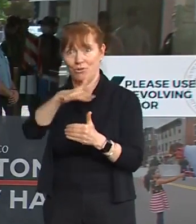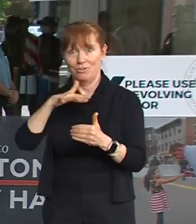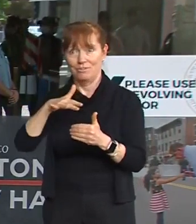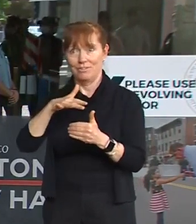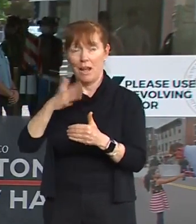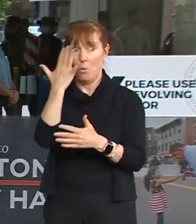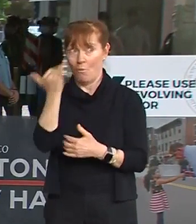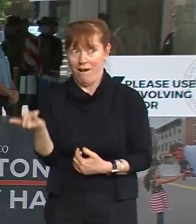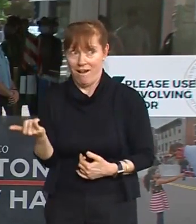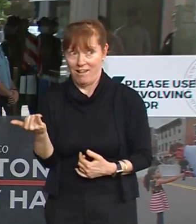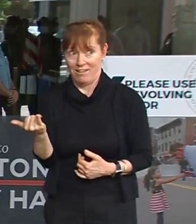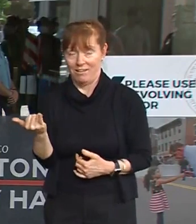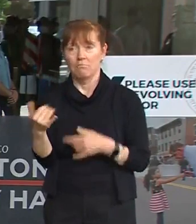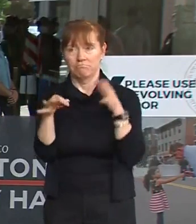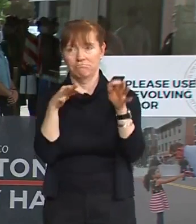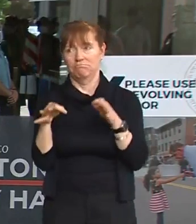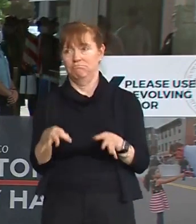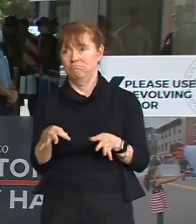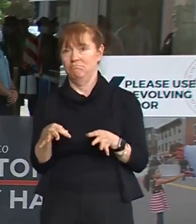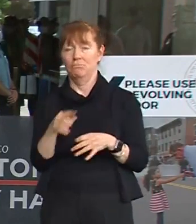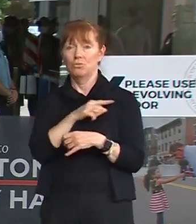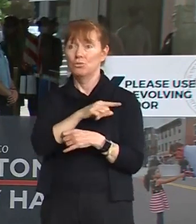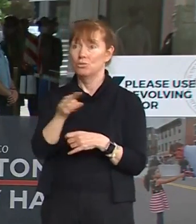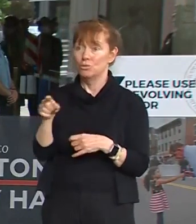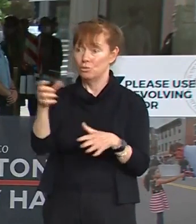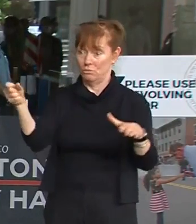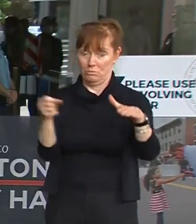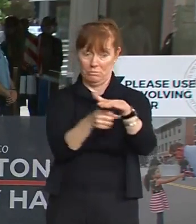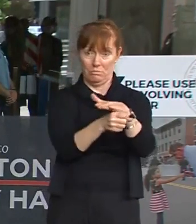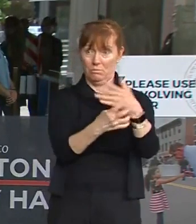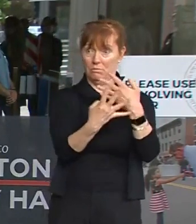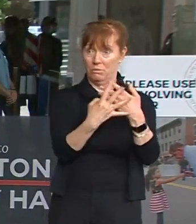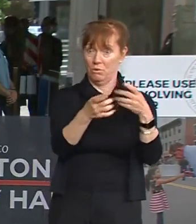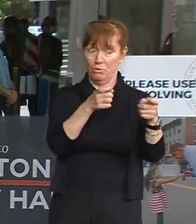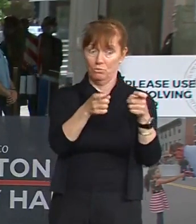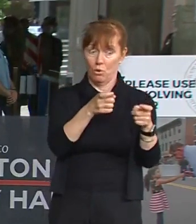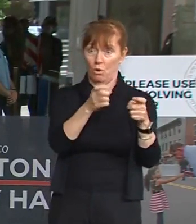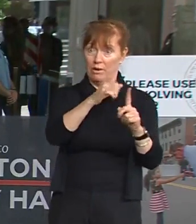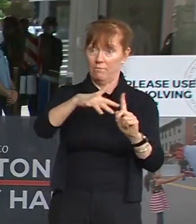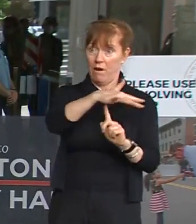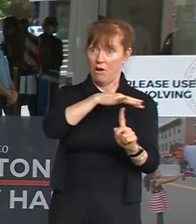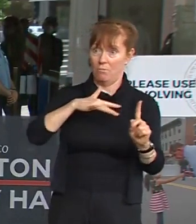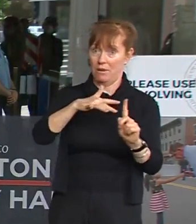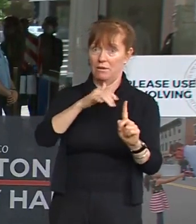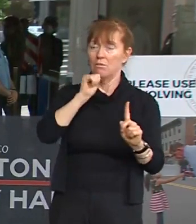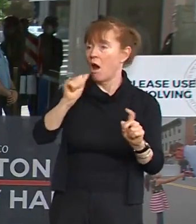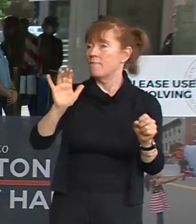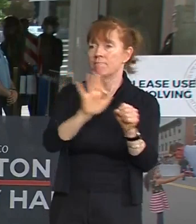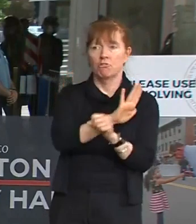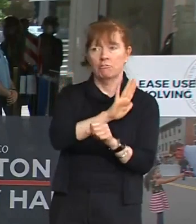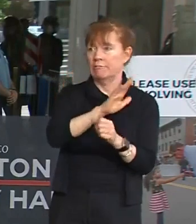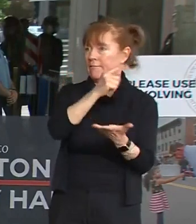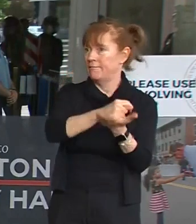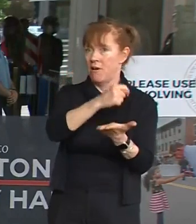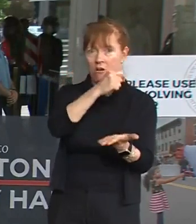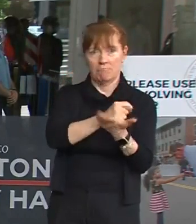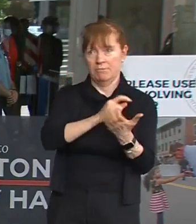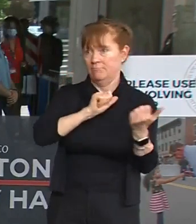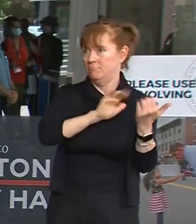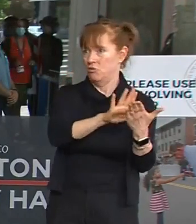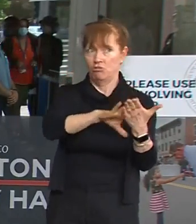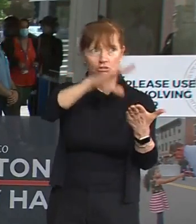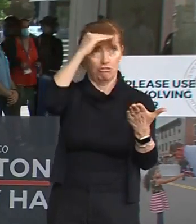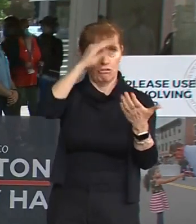why. You're taking people from a controlled environment that have not been fully rehabilitated. That's what you pay taxes